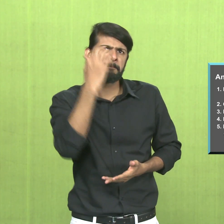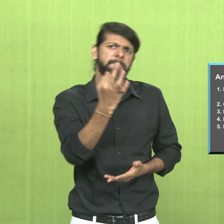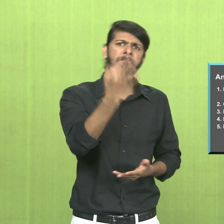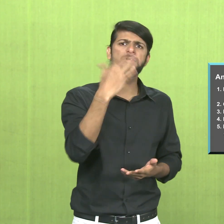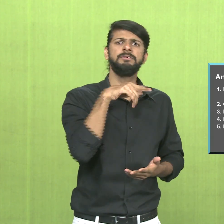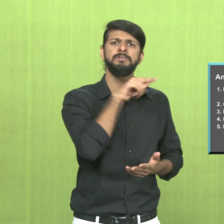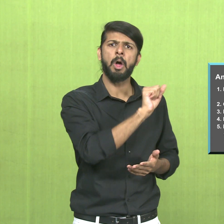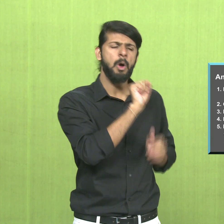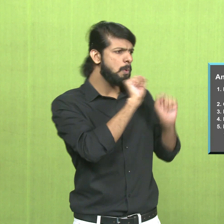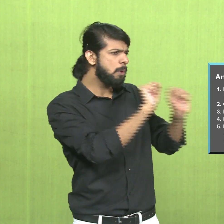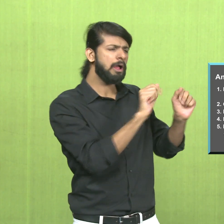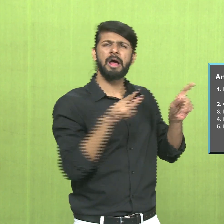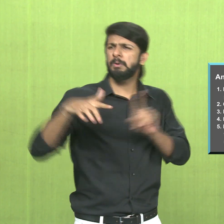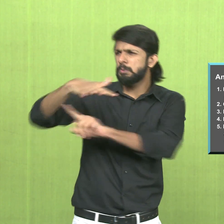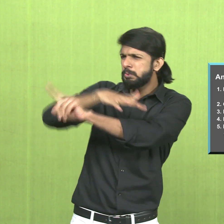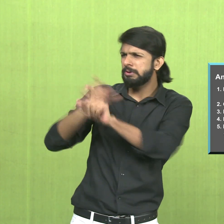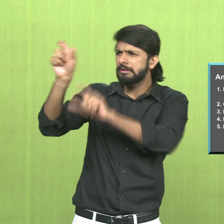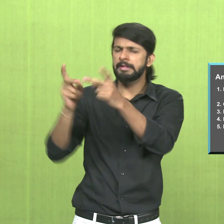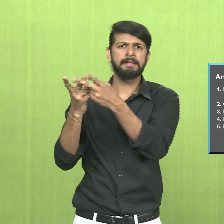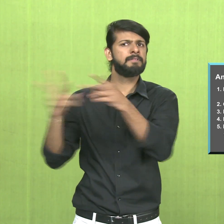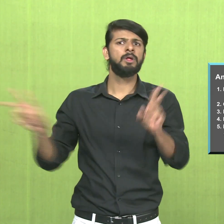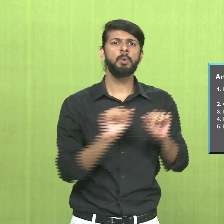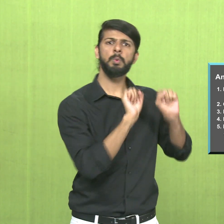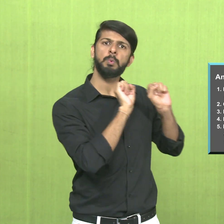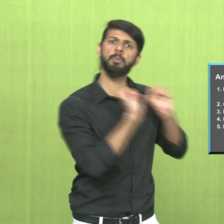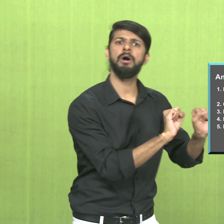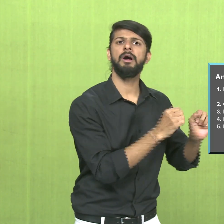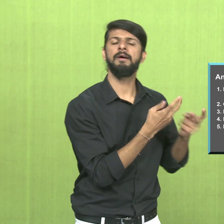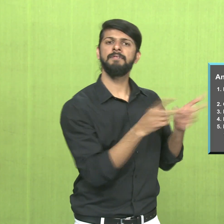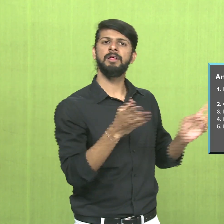as well as intellectual in her own right.